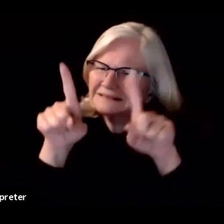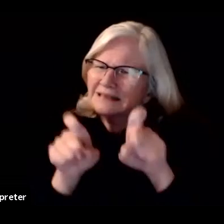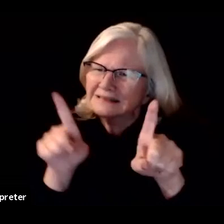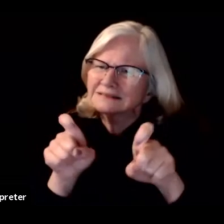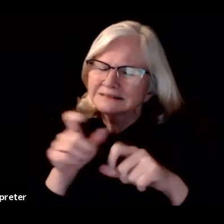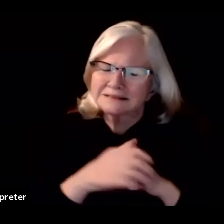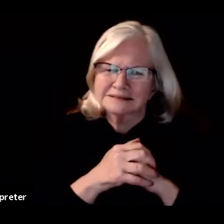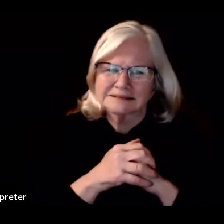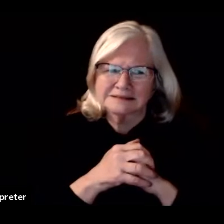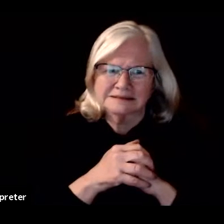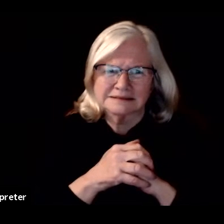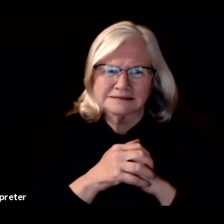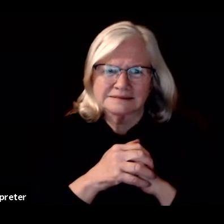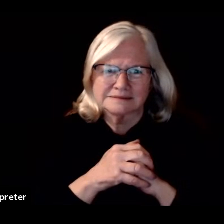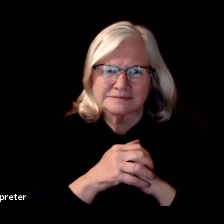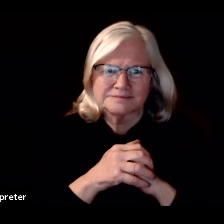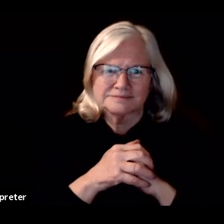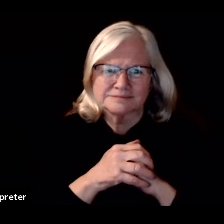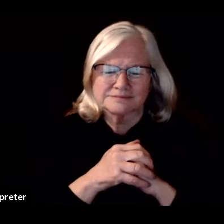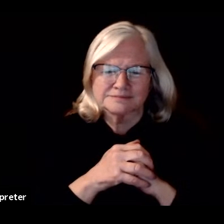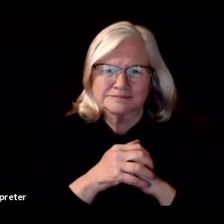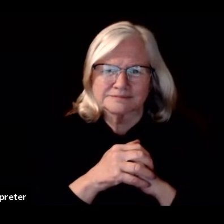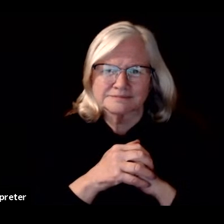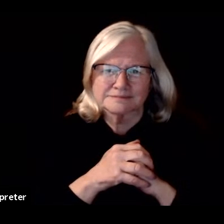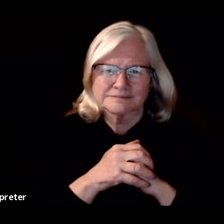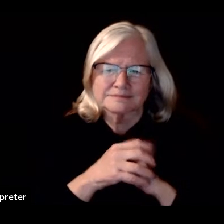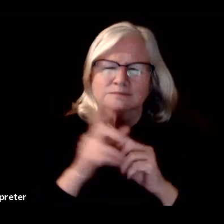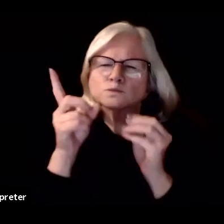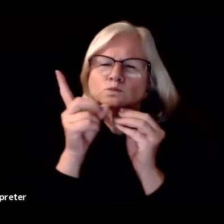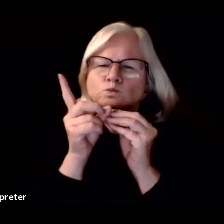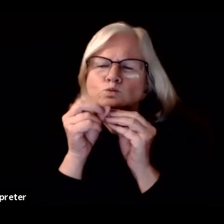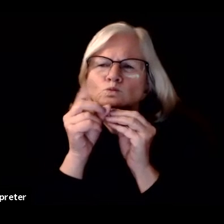Thank you. Operator, we have time for one more question.